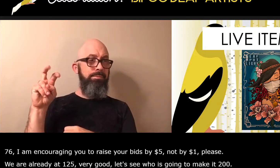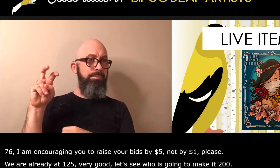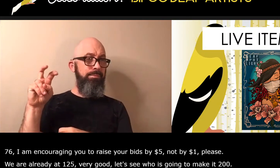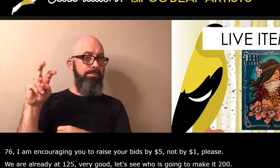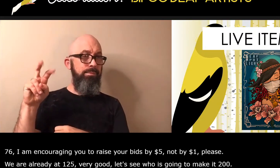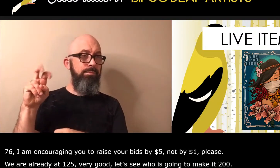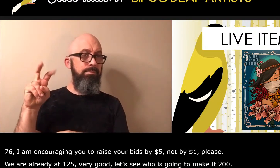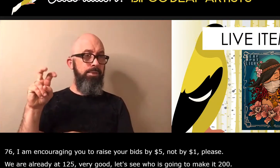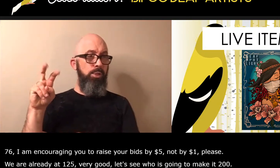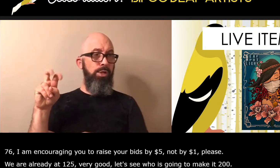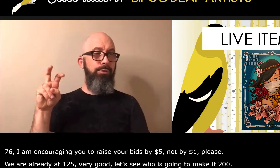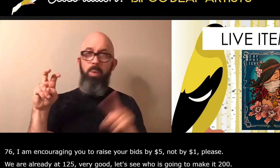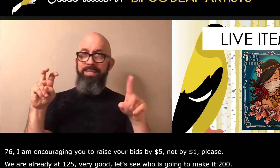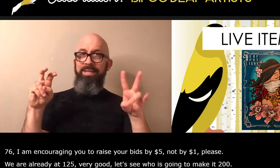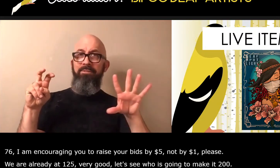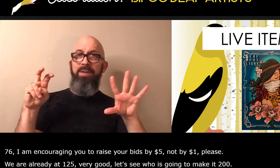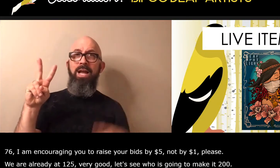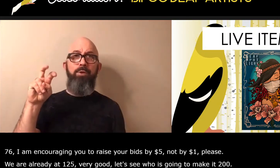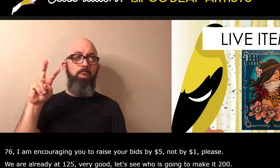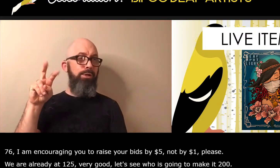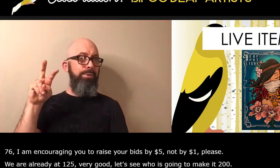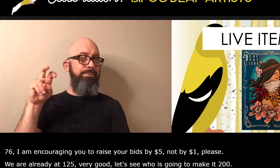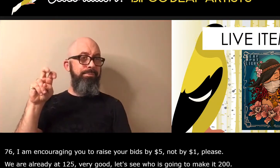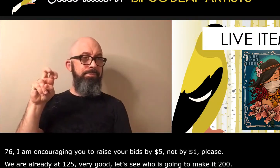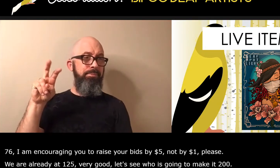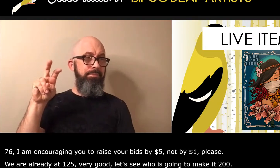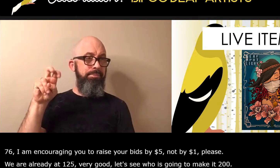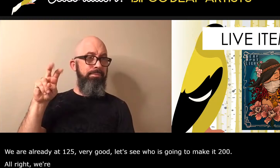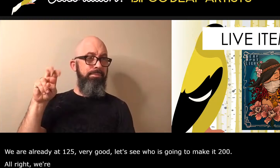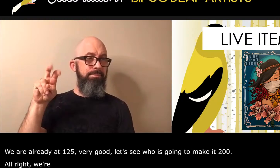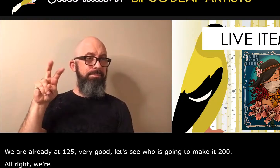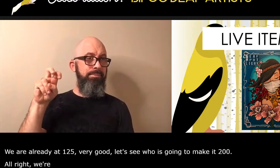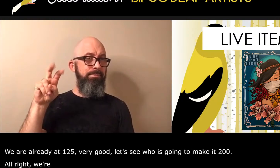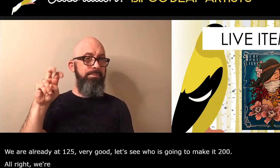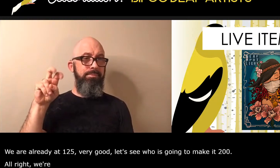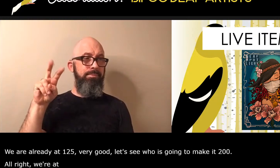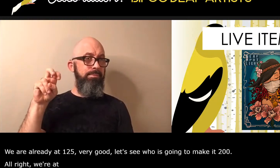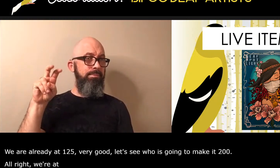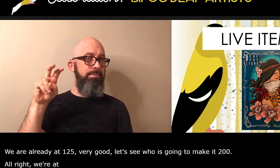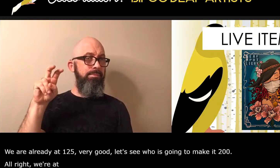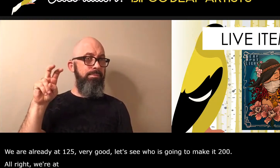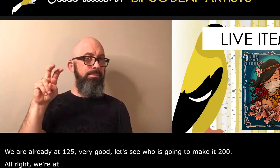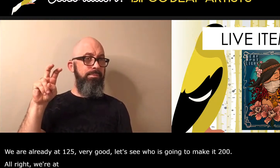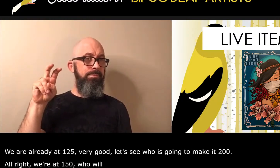All right, we're at 150. Who's going to raise it to 200? We're at 175, 200. Look,